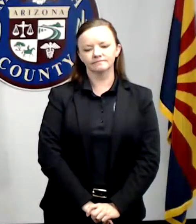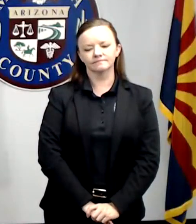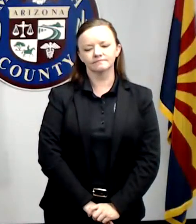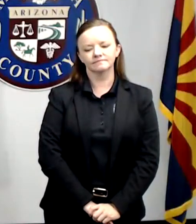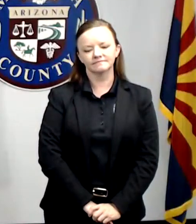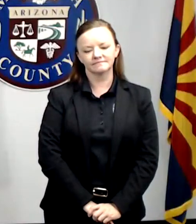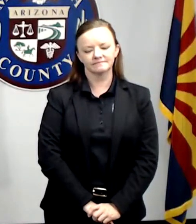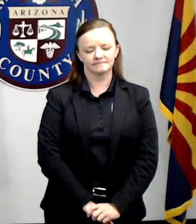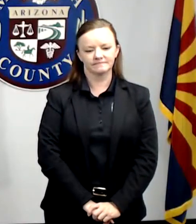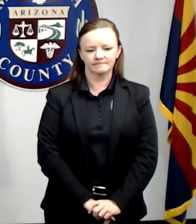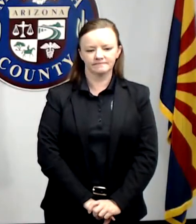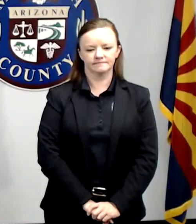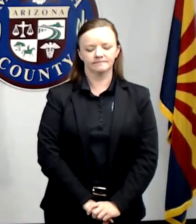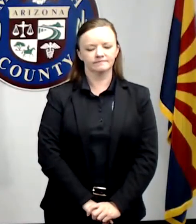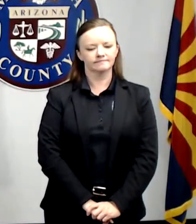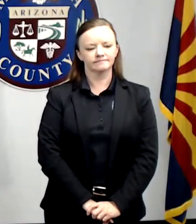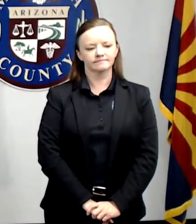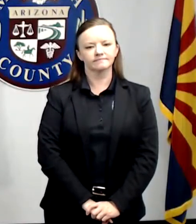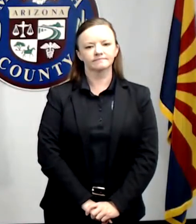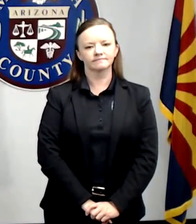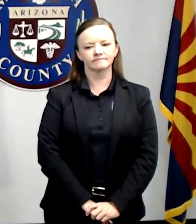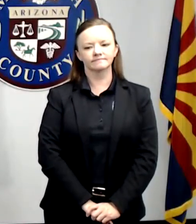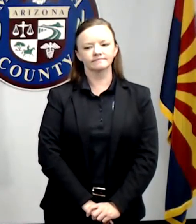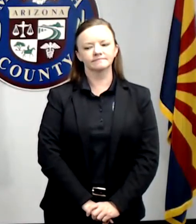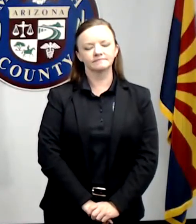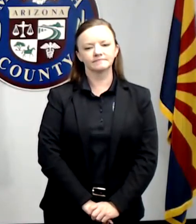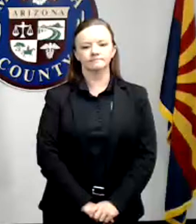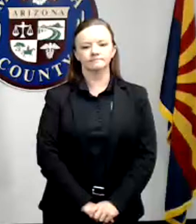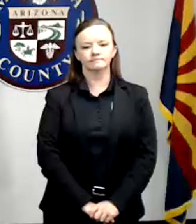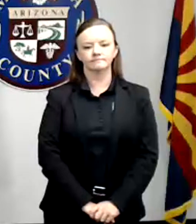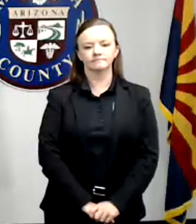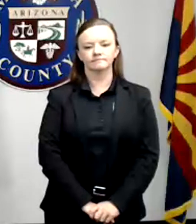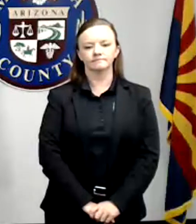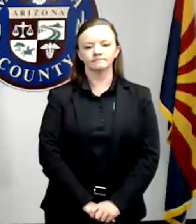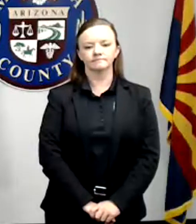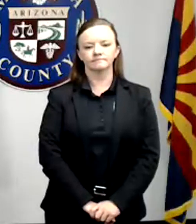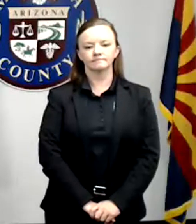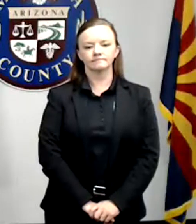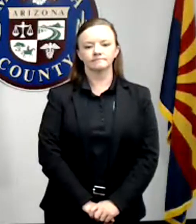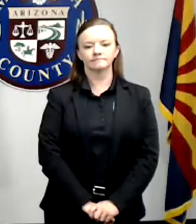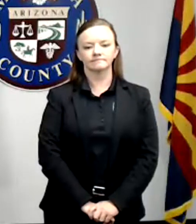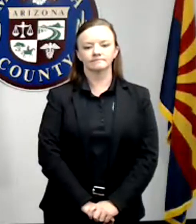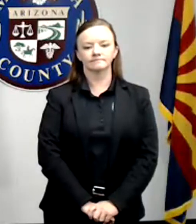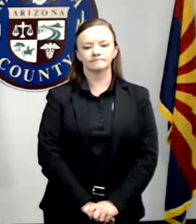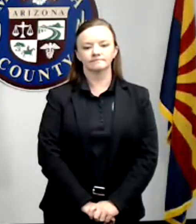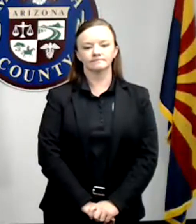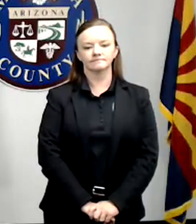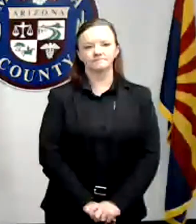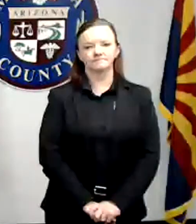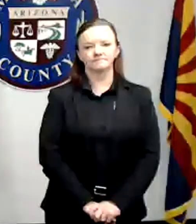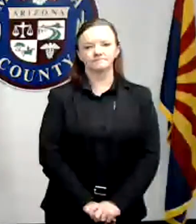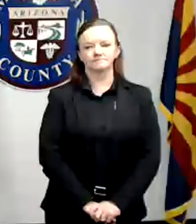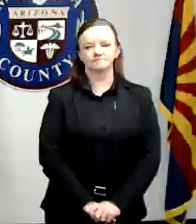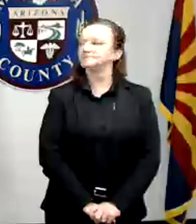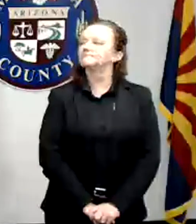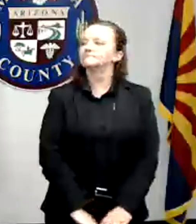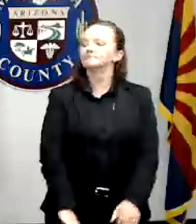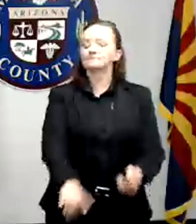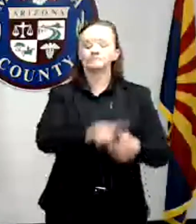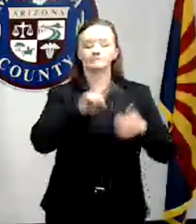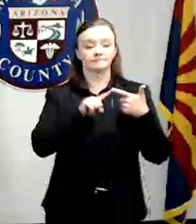más pruebas, entre 8 a 10 veces más la capacidad que tenemos al momento, una fecha actual, pero se está trabajando en conjunto.